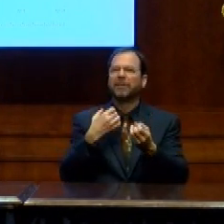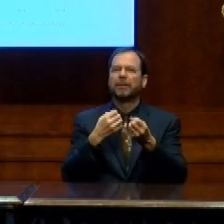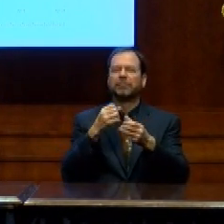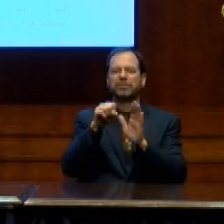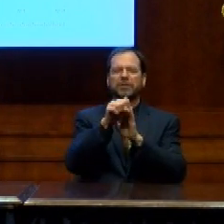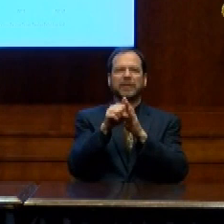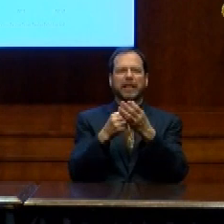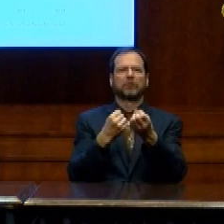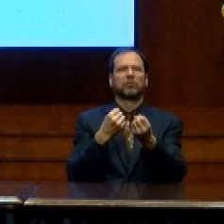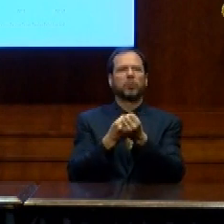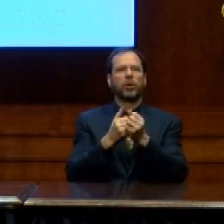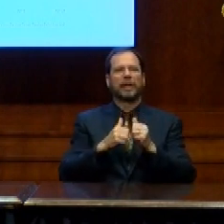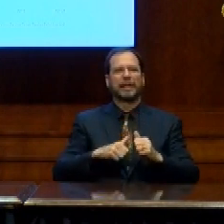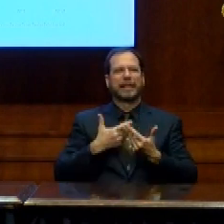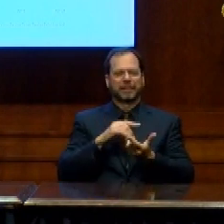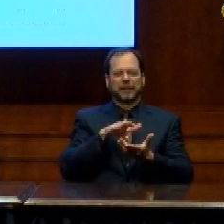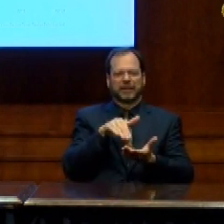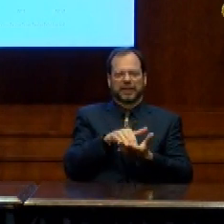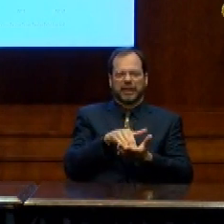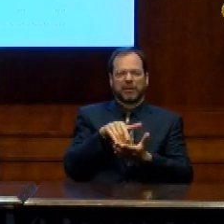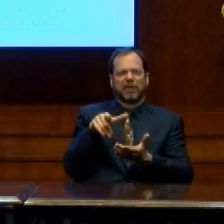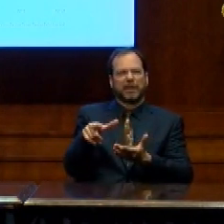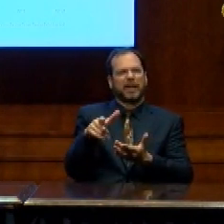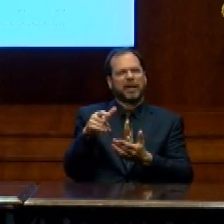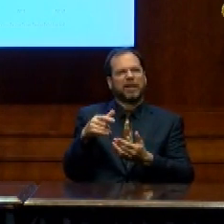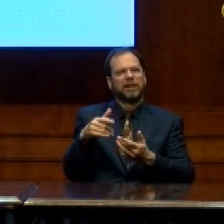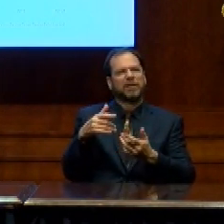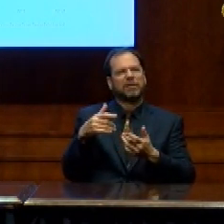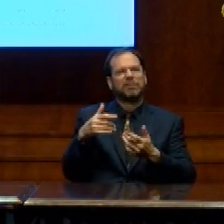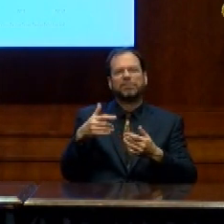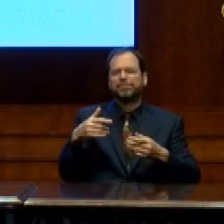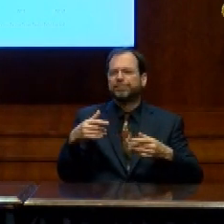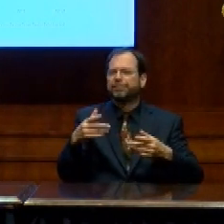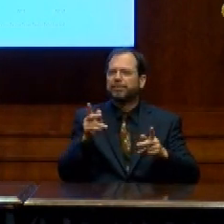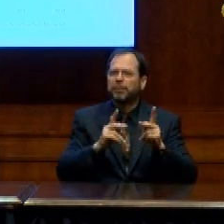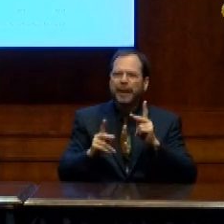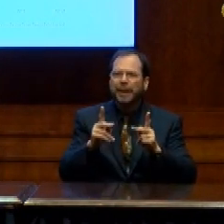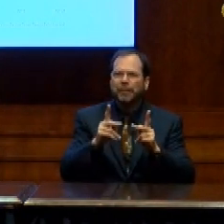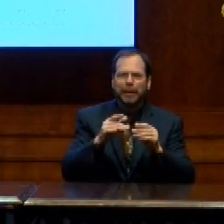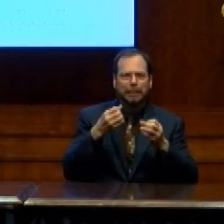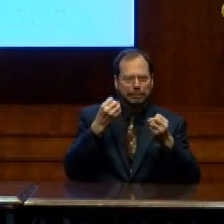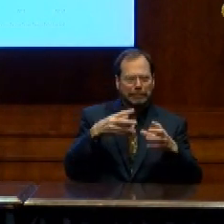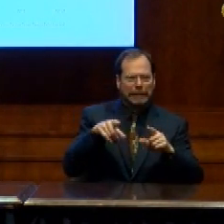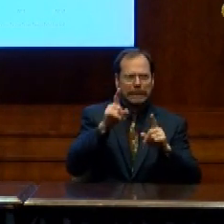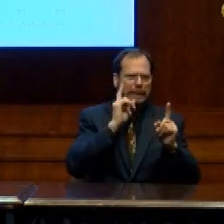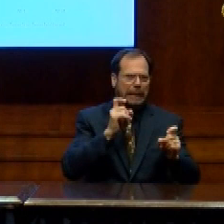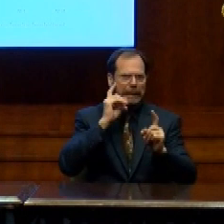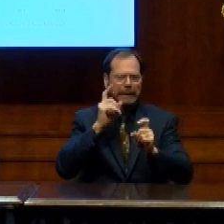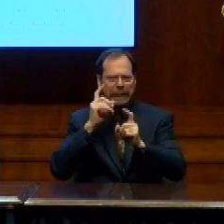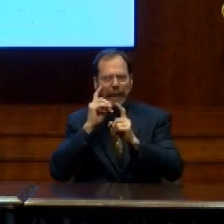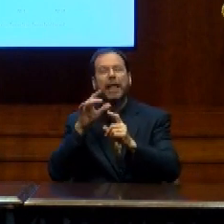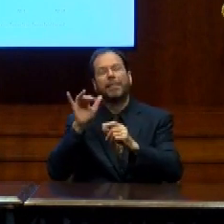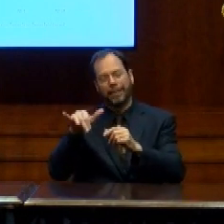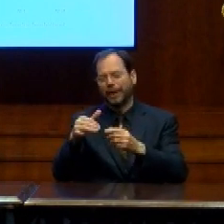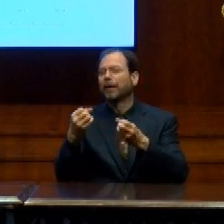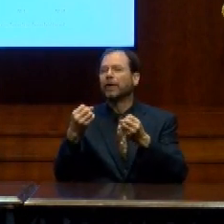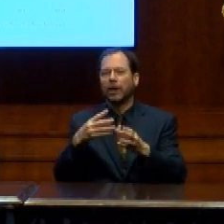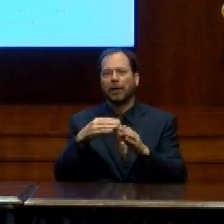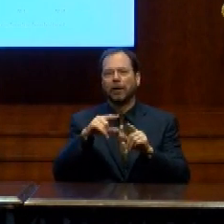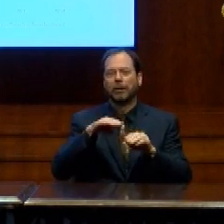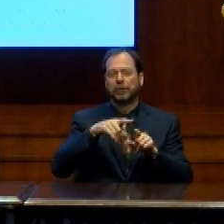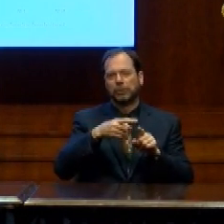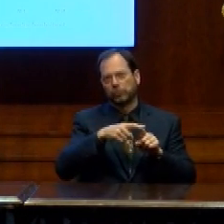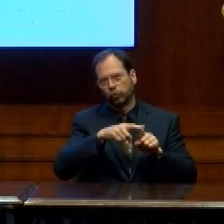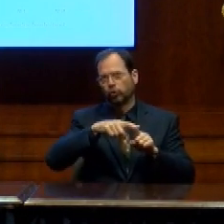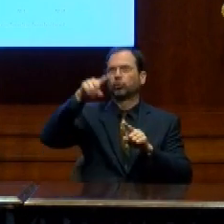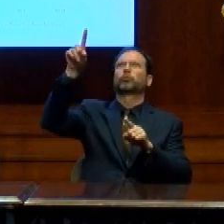living center in Denton County where there was a very large number of people who had to be tested. And that led to a